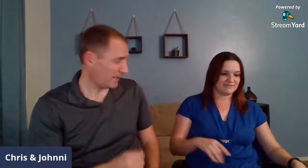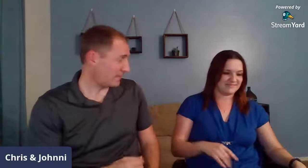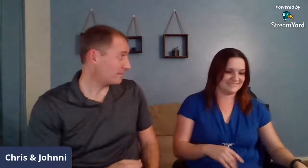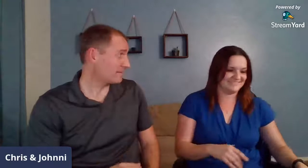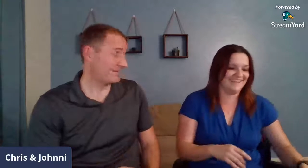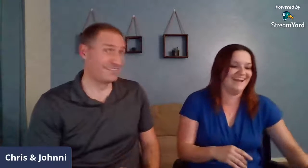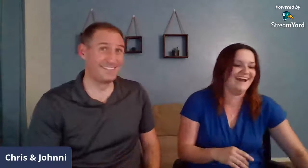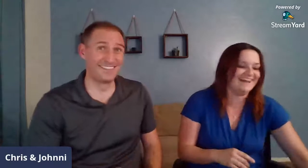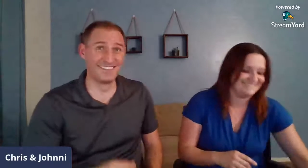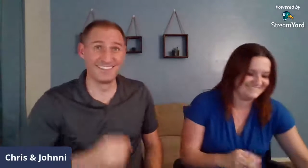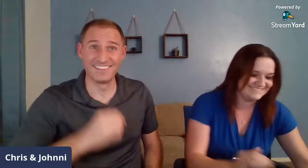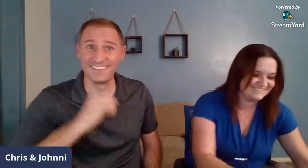Hey.